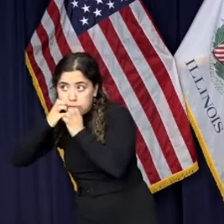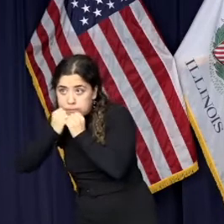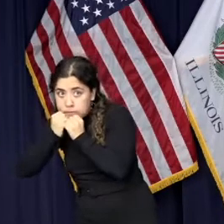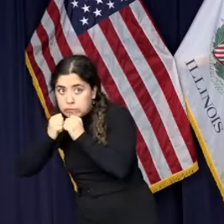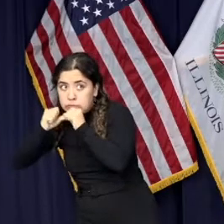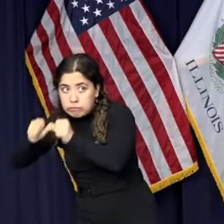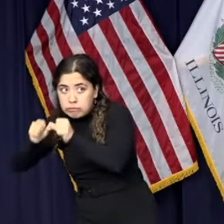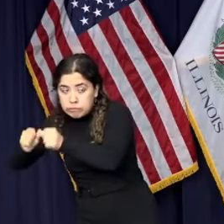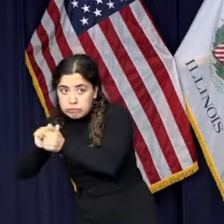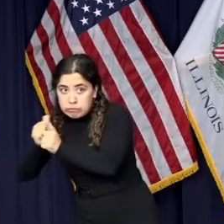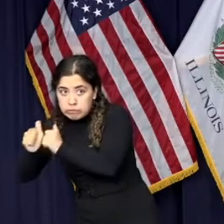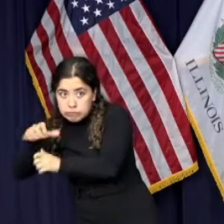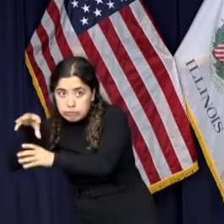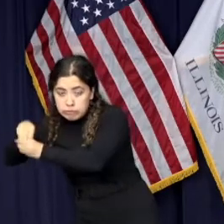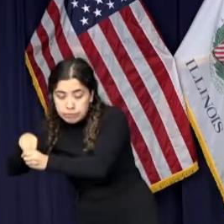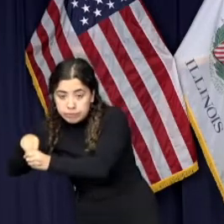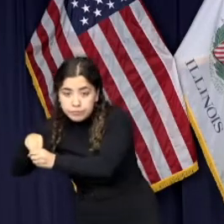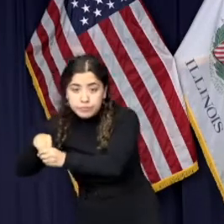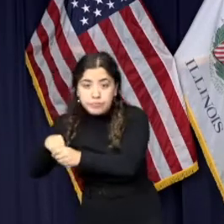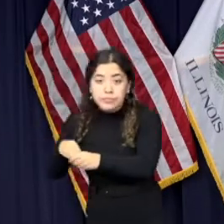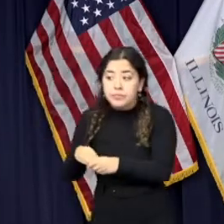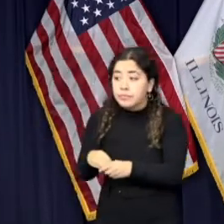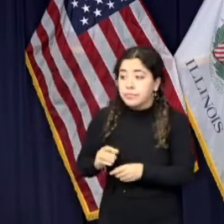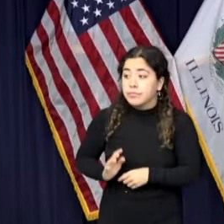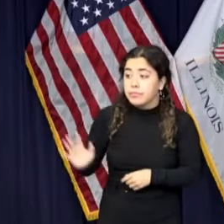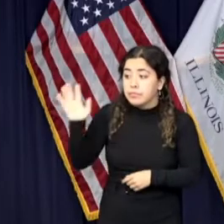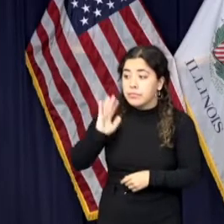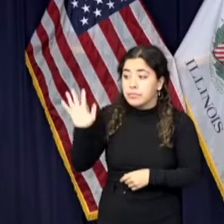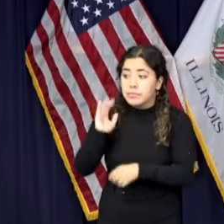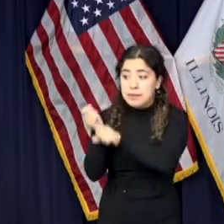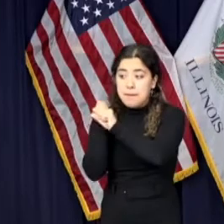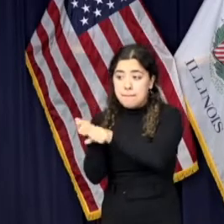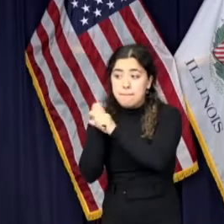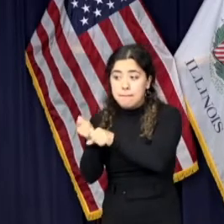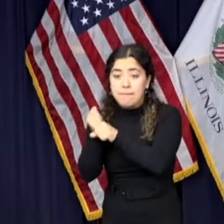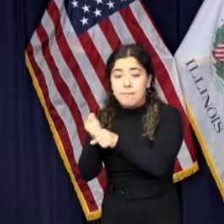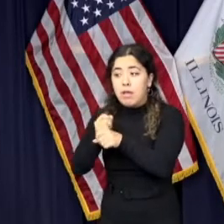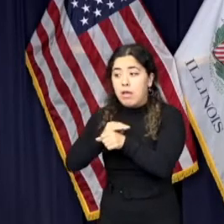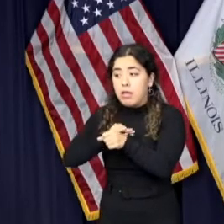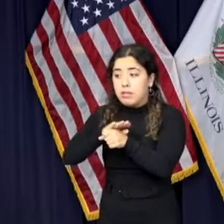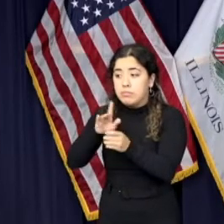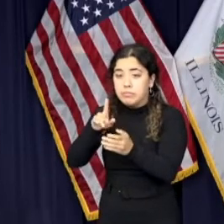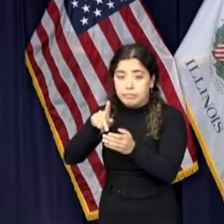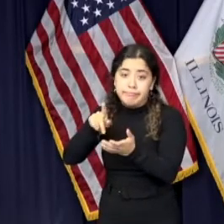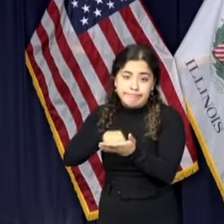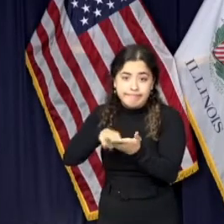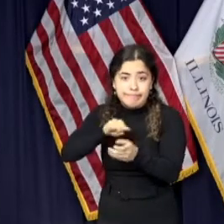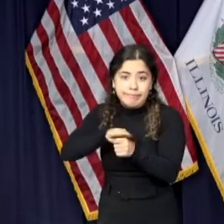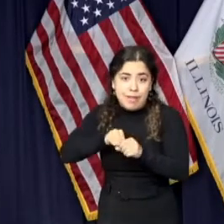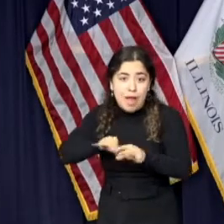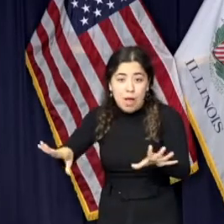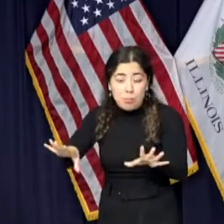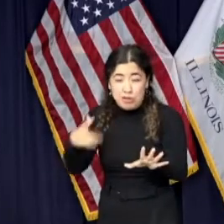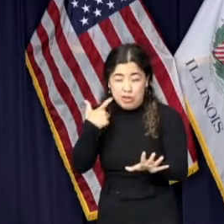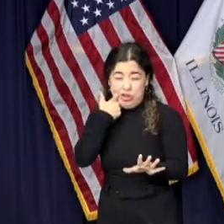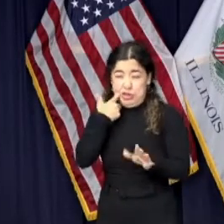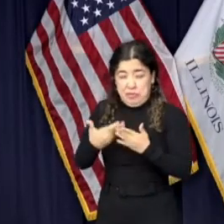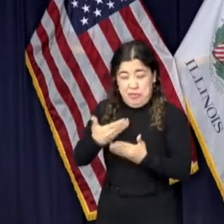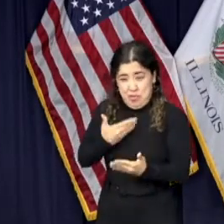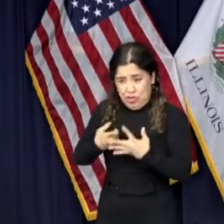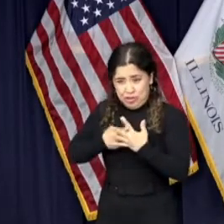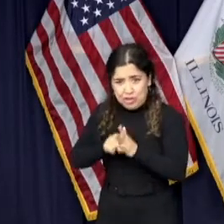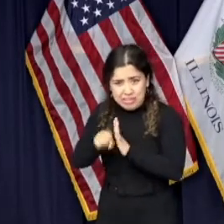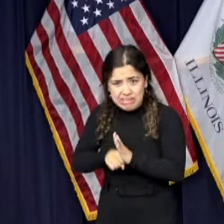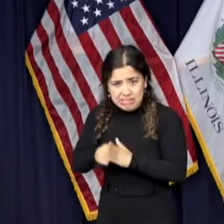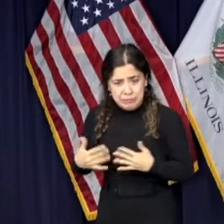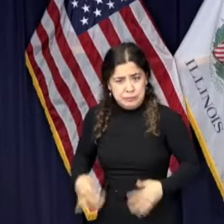outbreak just days into its abbreviated fan-free season. This virus is unrelenting,